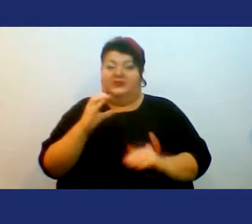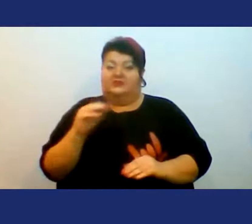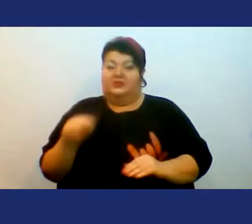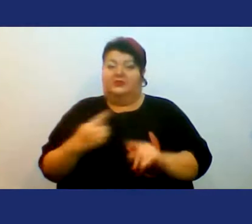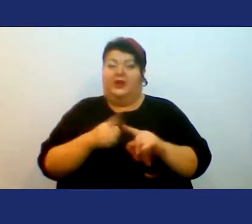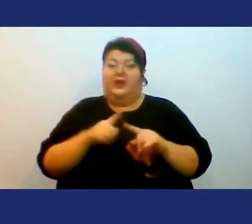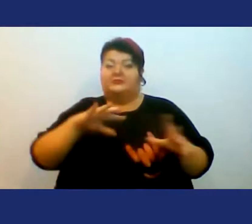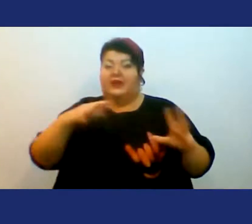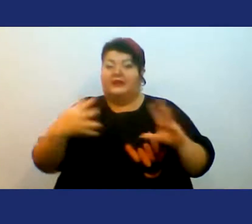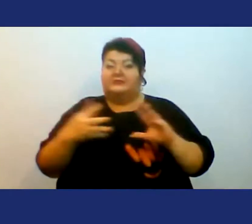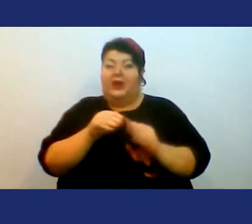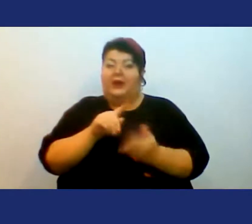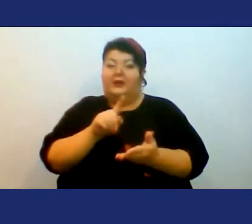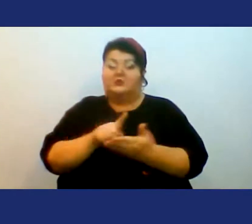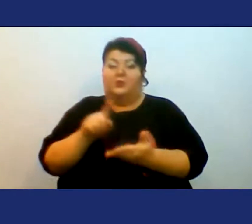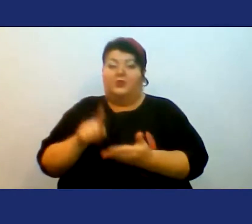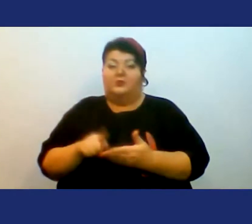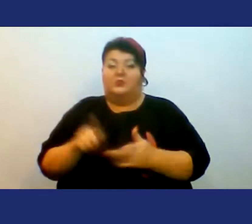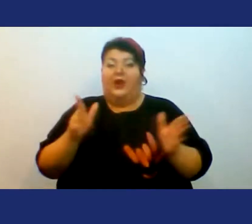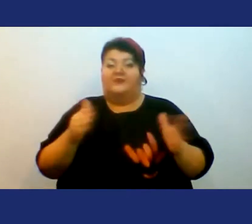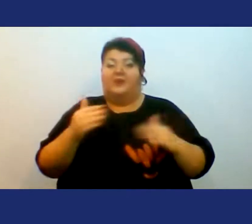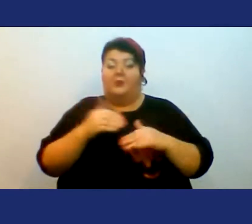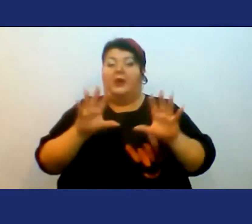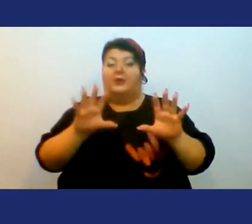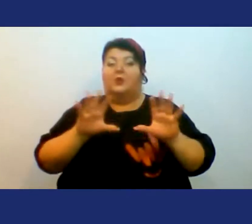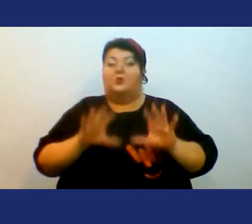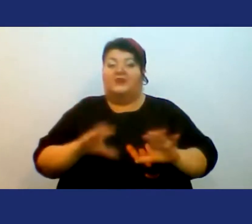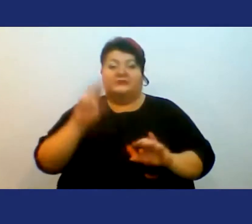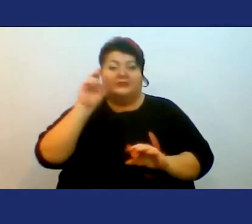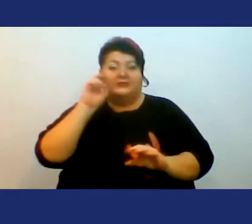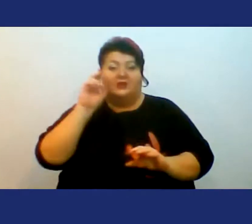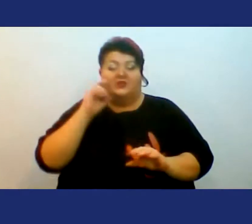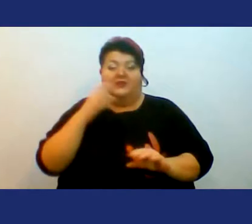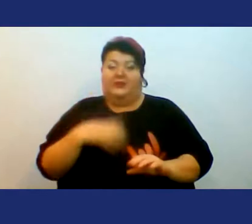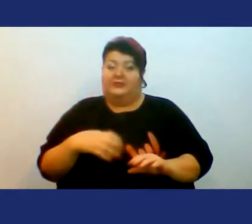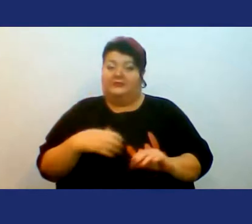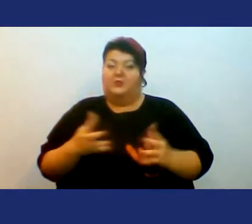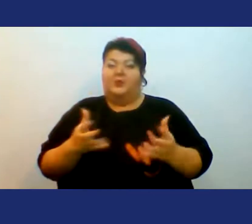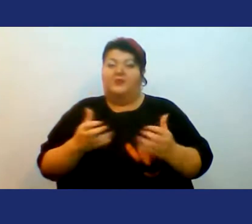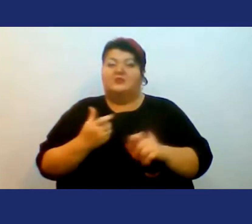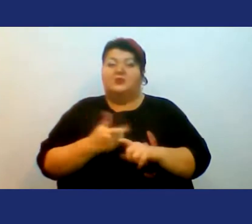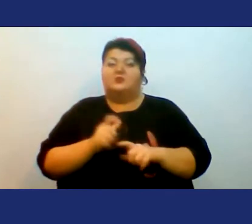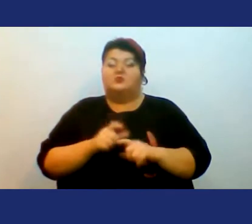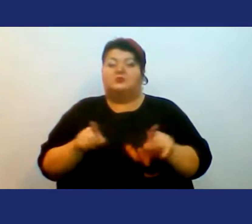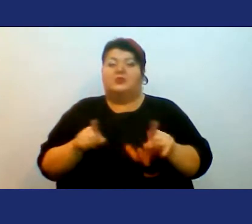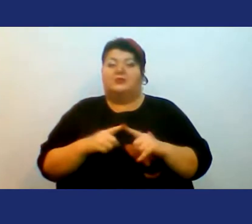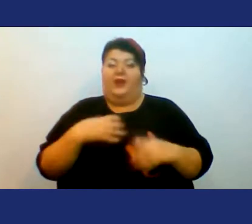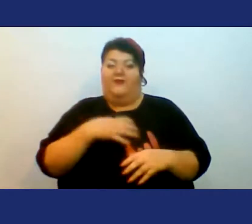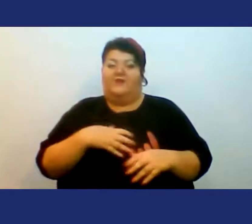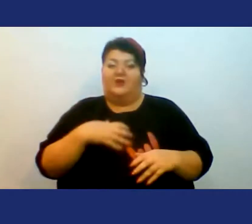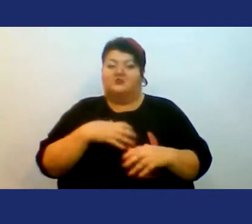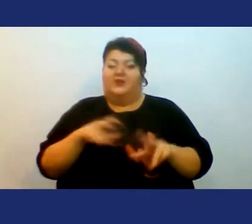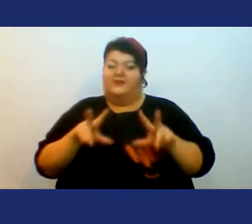Article 29 and 4 of UN Convention